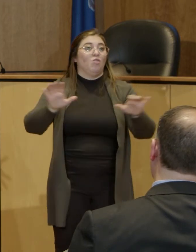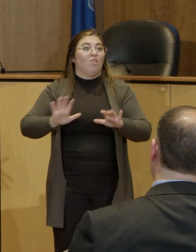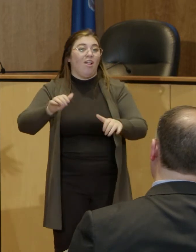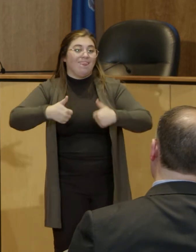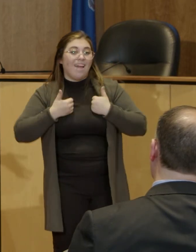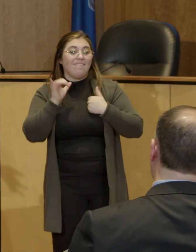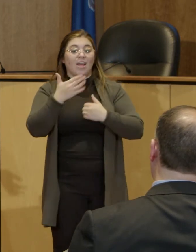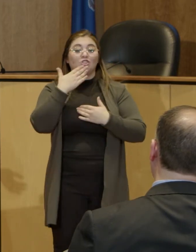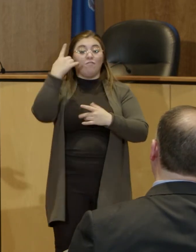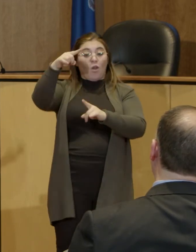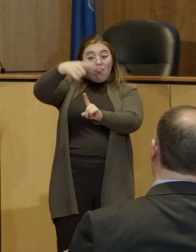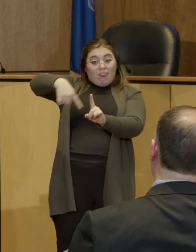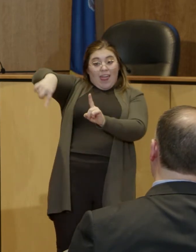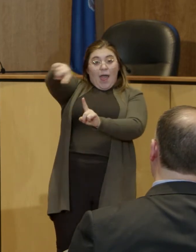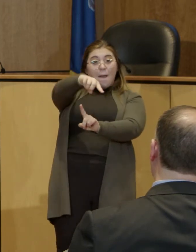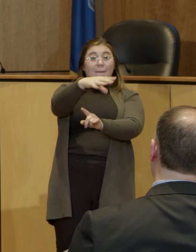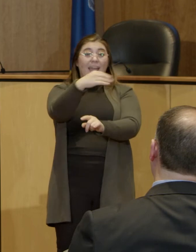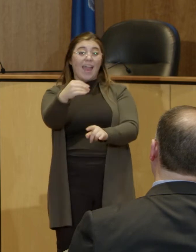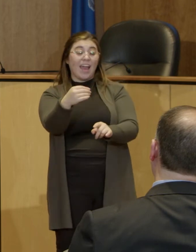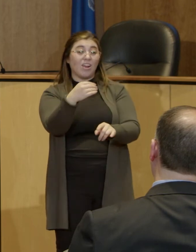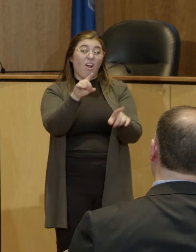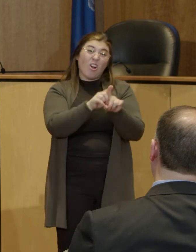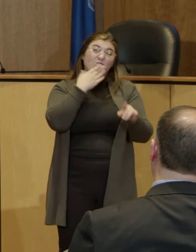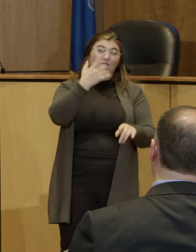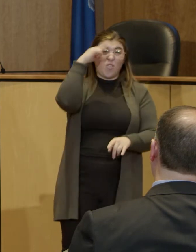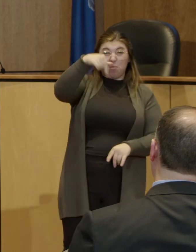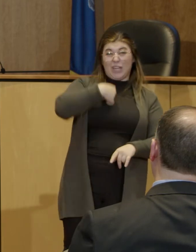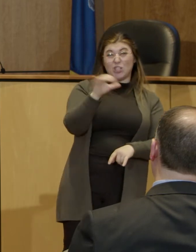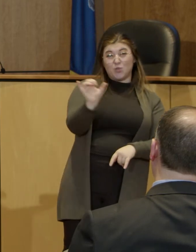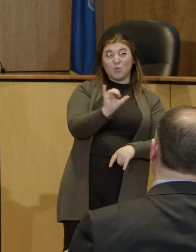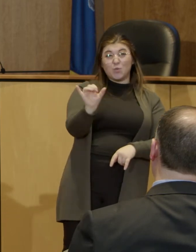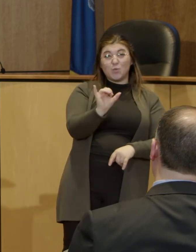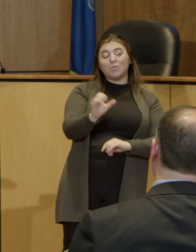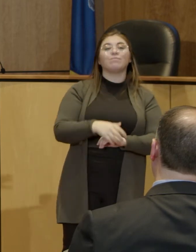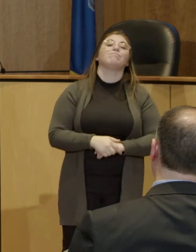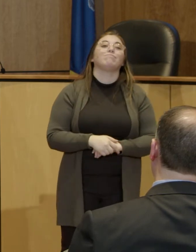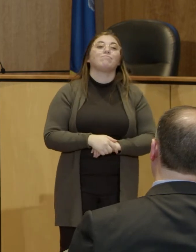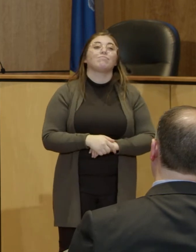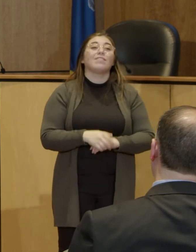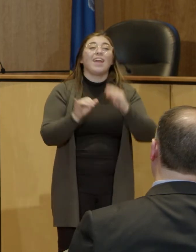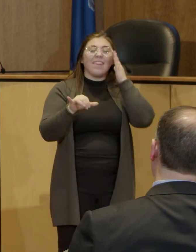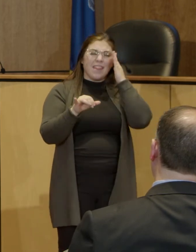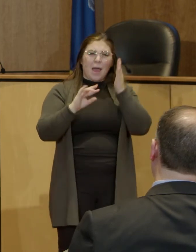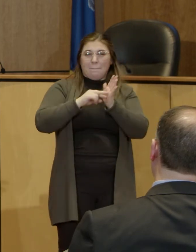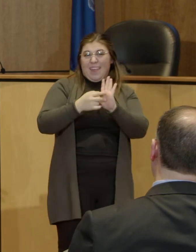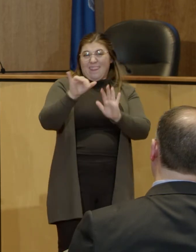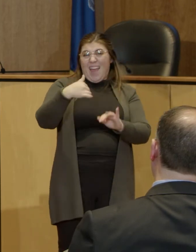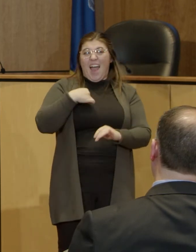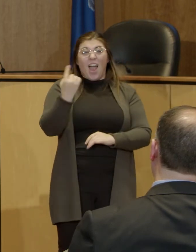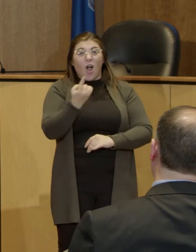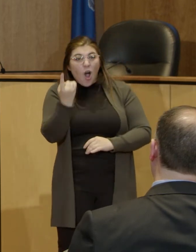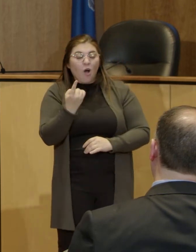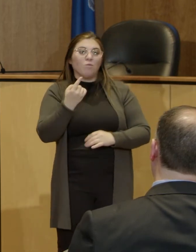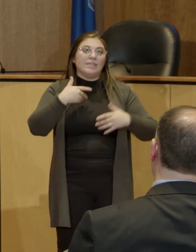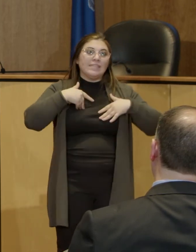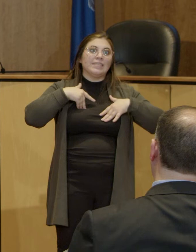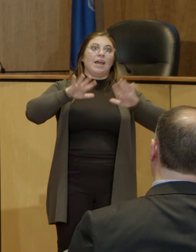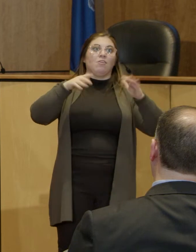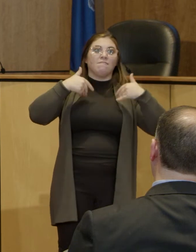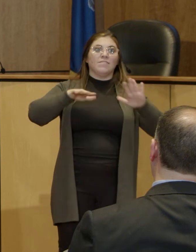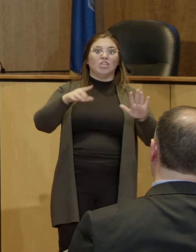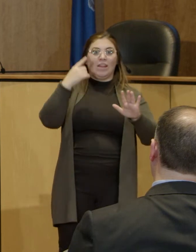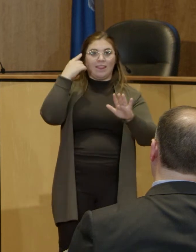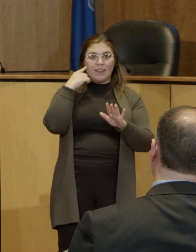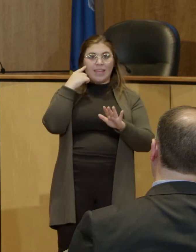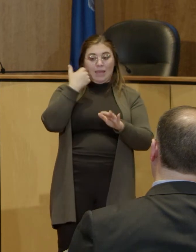is good for them and also good for me. That doesn't mean that I need to always be sacrificially